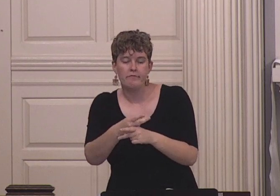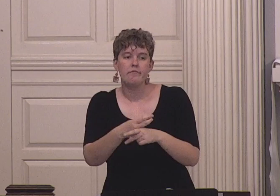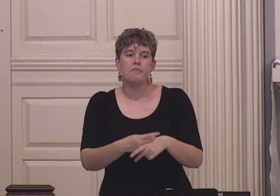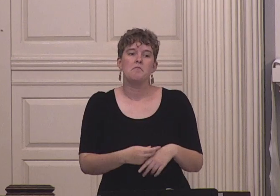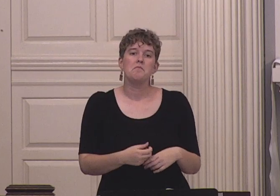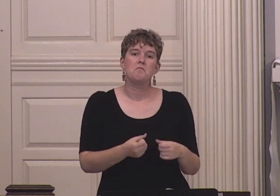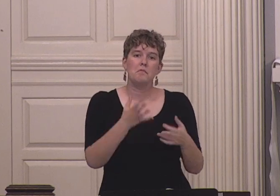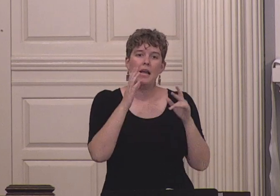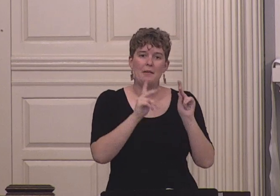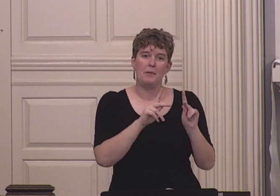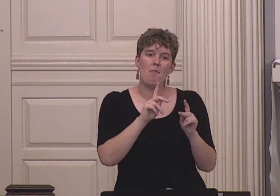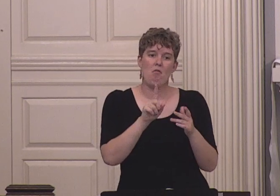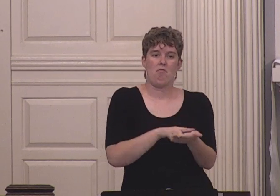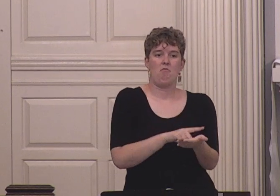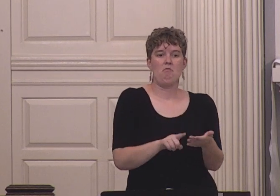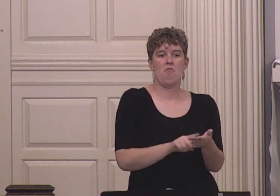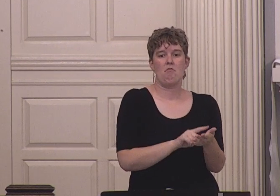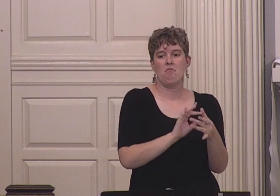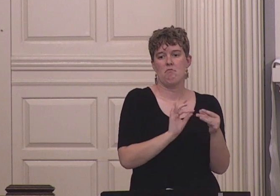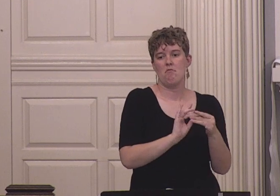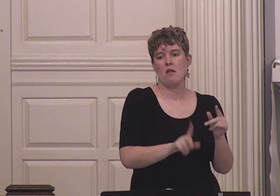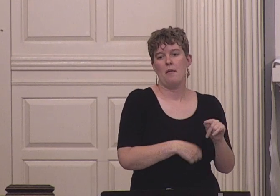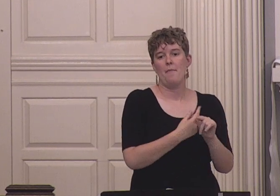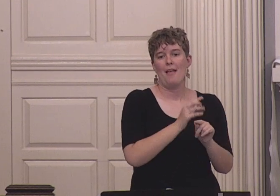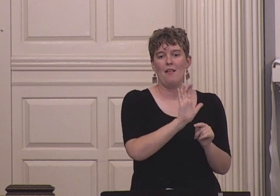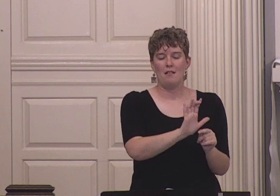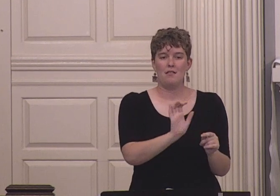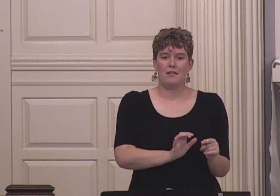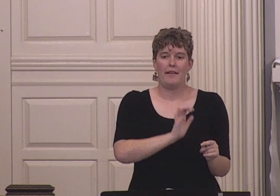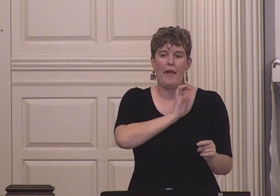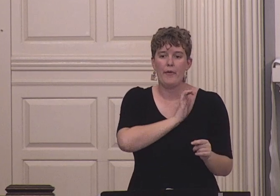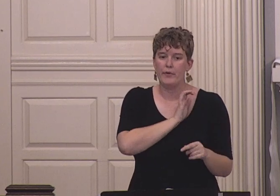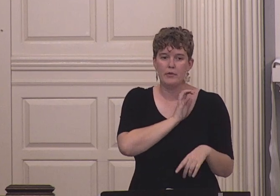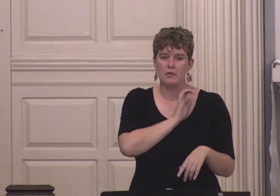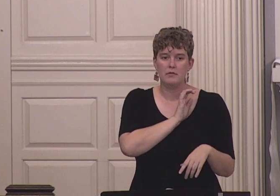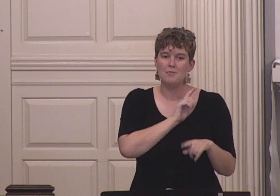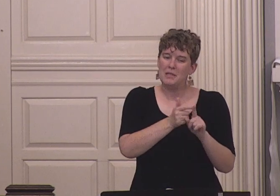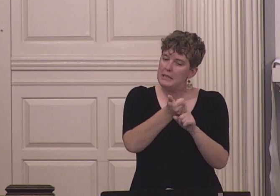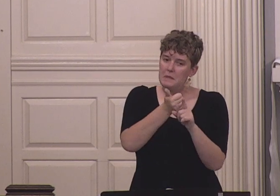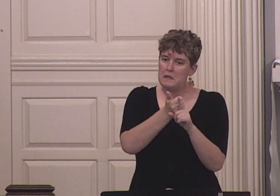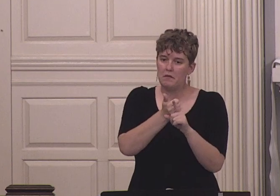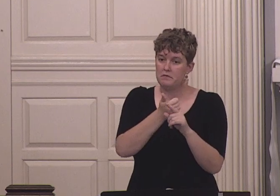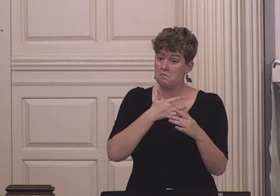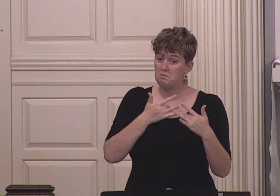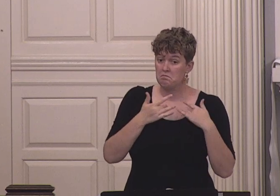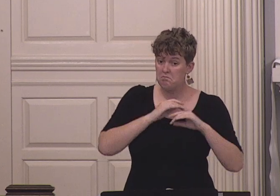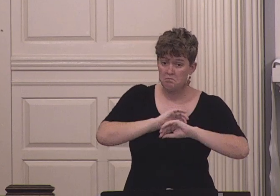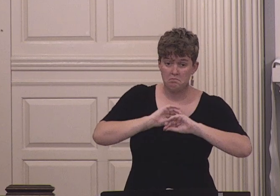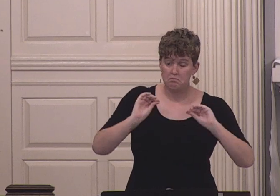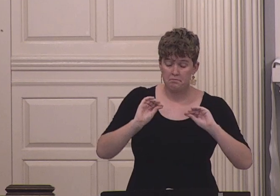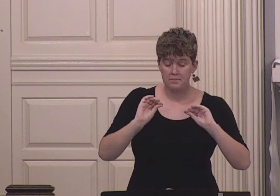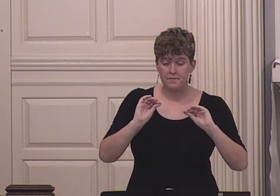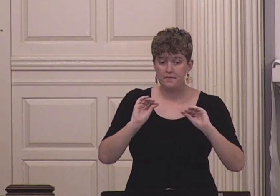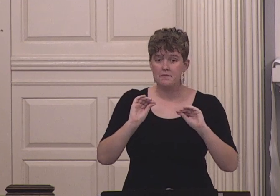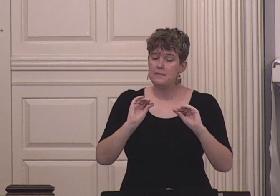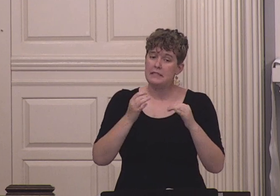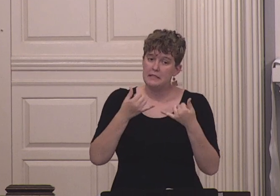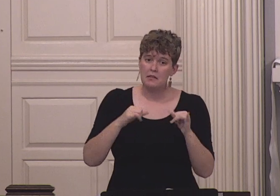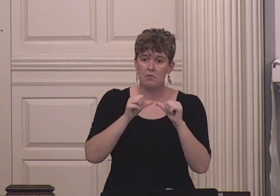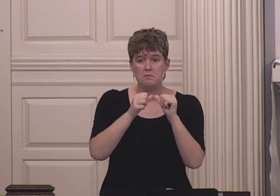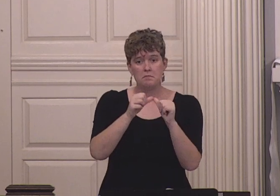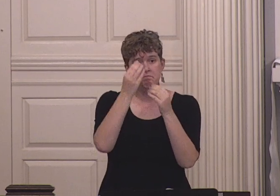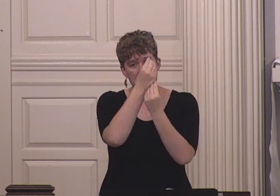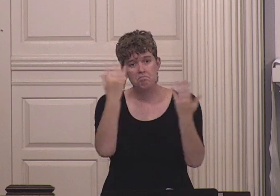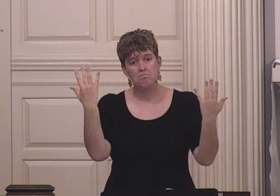upon his character, but was never afraid. He spoke out in the name of the Lord. He's